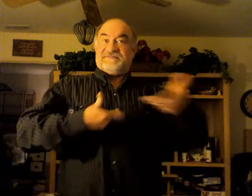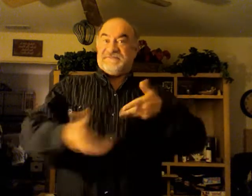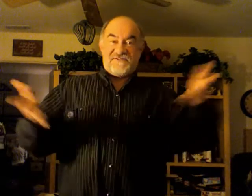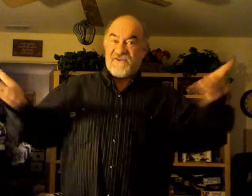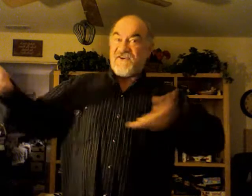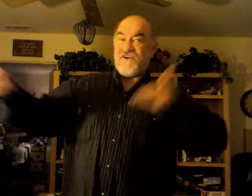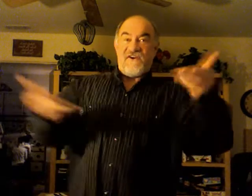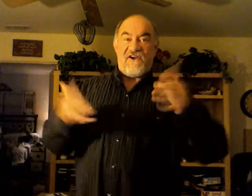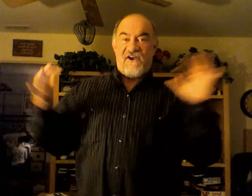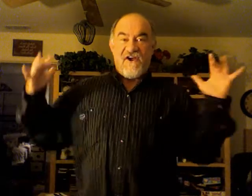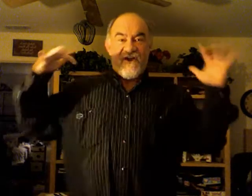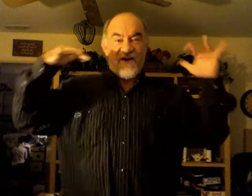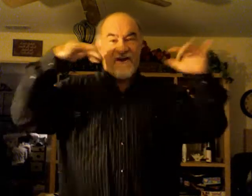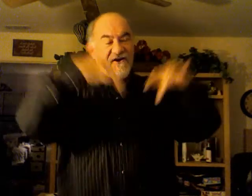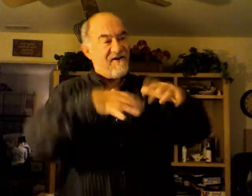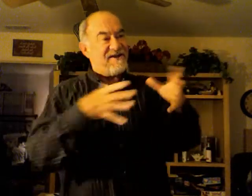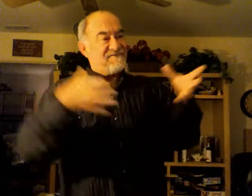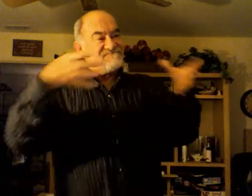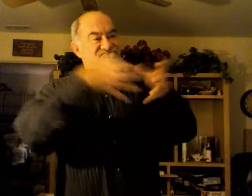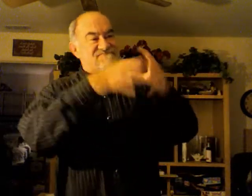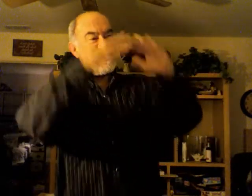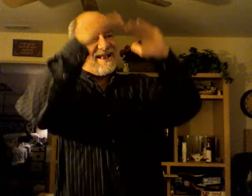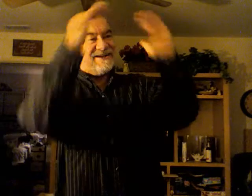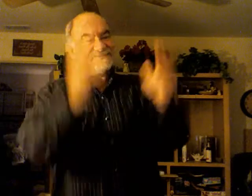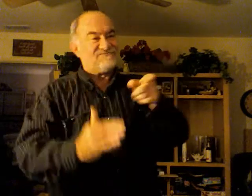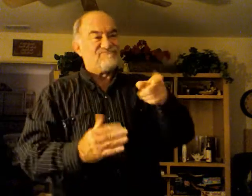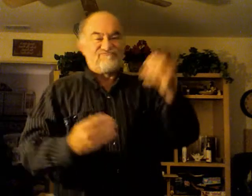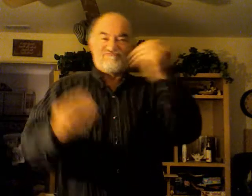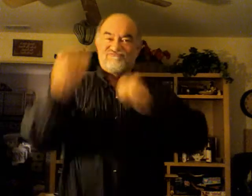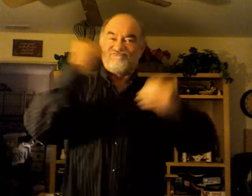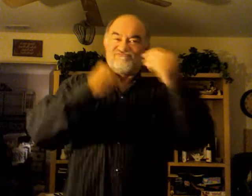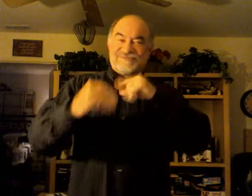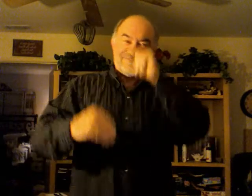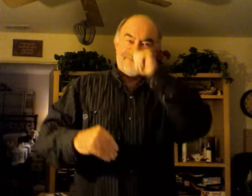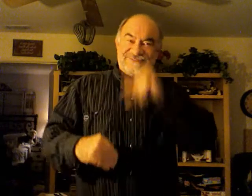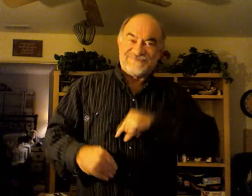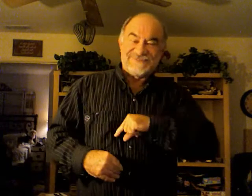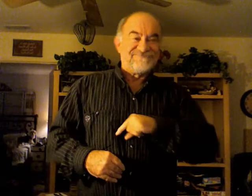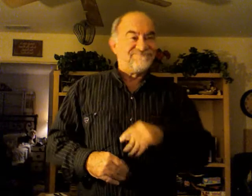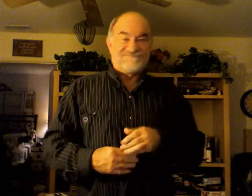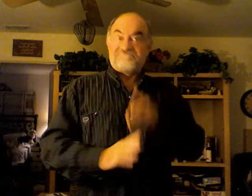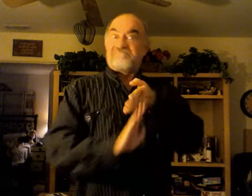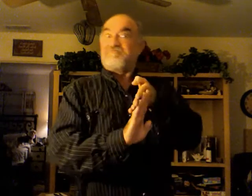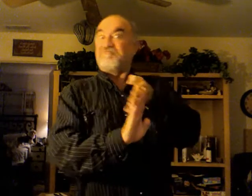My friend invited me over and a bunch of people came over to his house to eat Thanksgiving dinner.